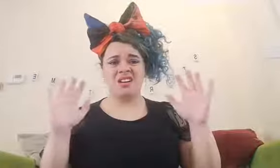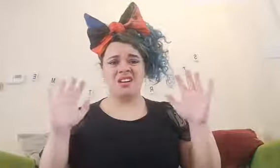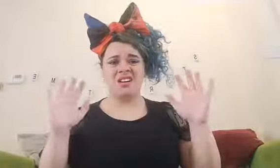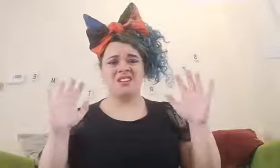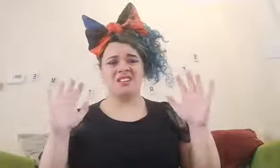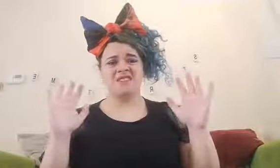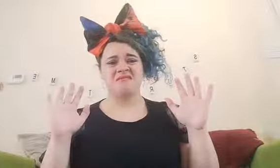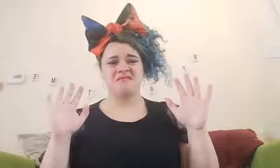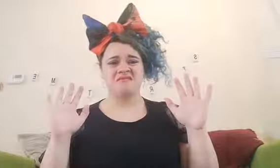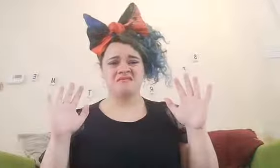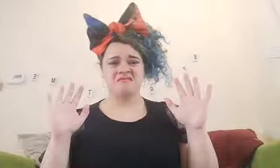Oh,